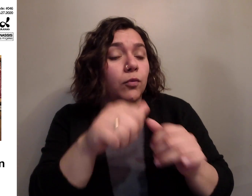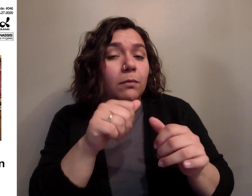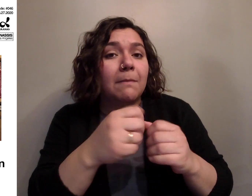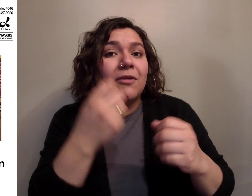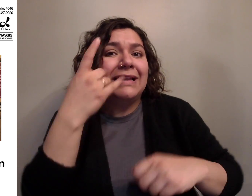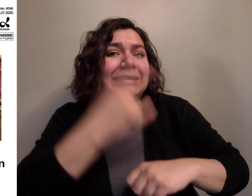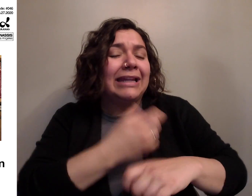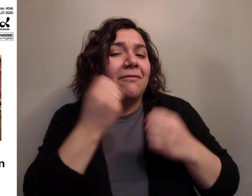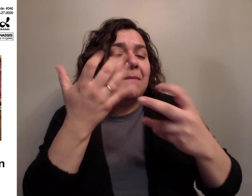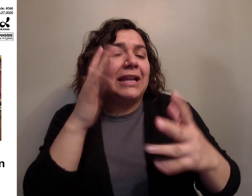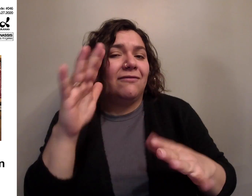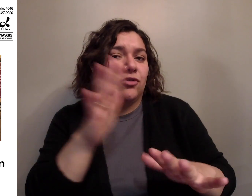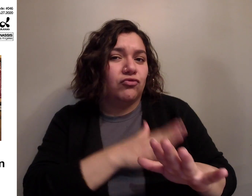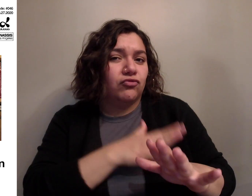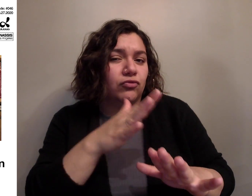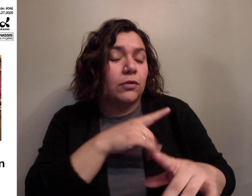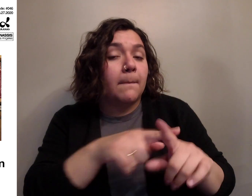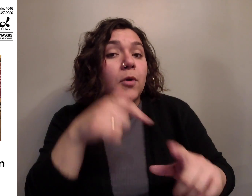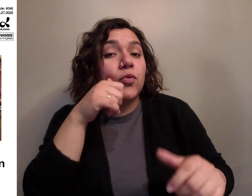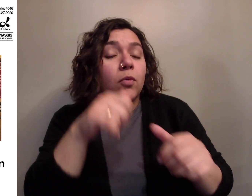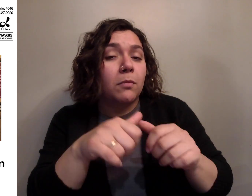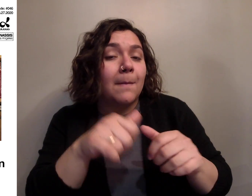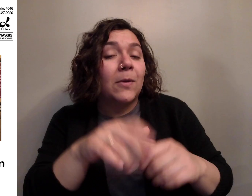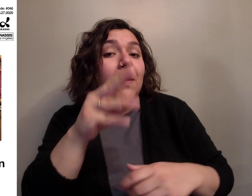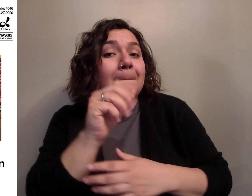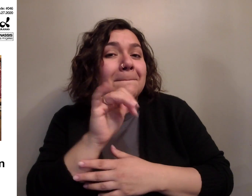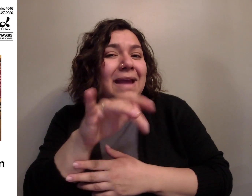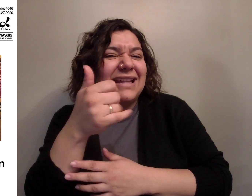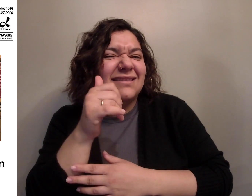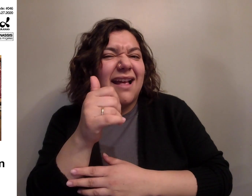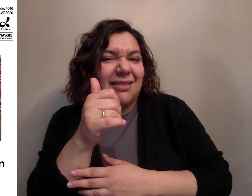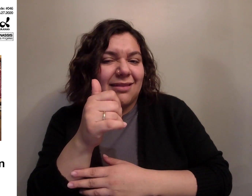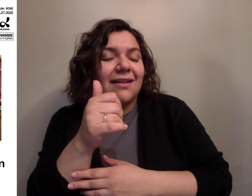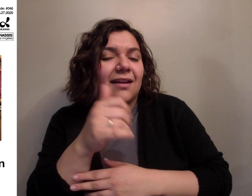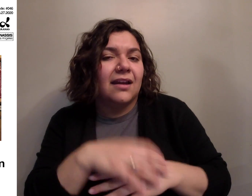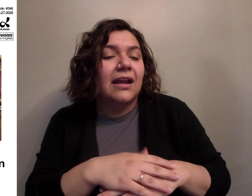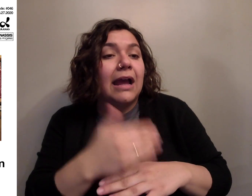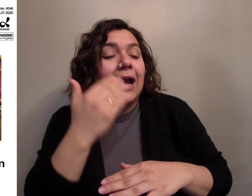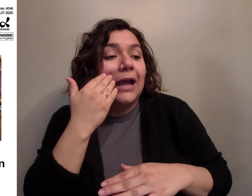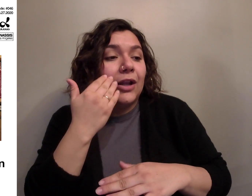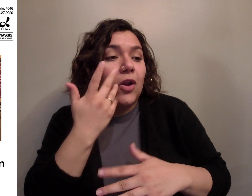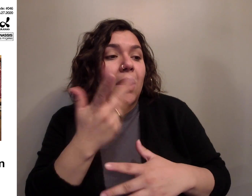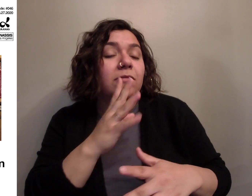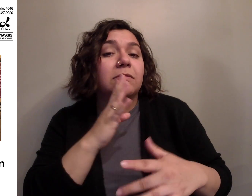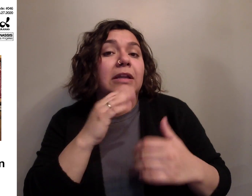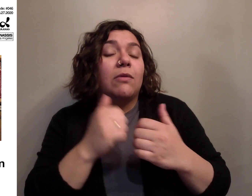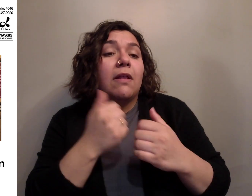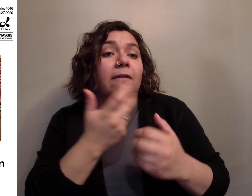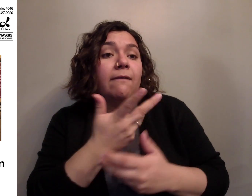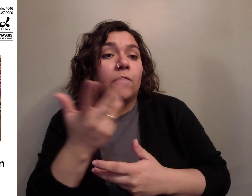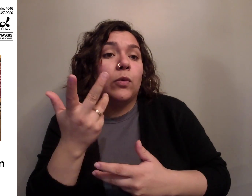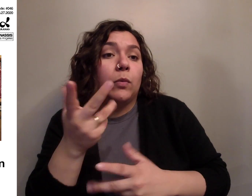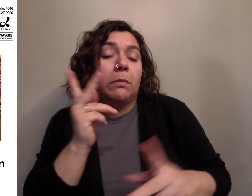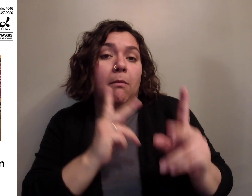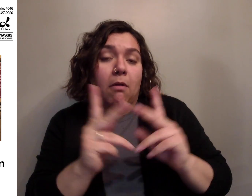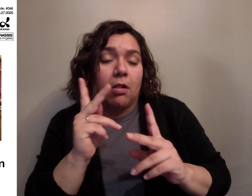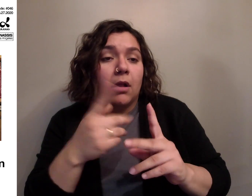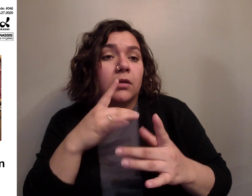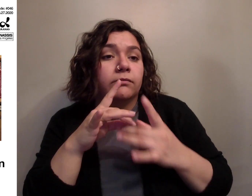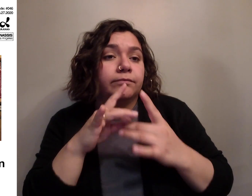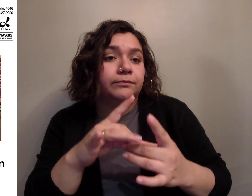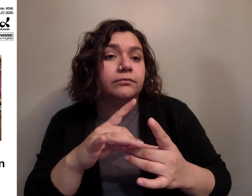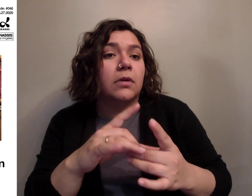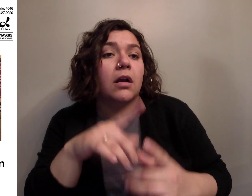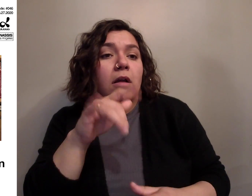of business, you remember the date of many of the concerts, but you remember May 10th. I mean, it's very, I've been speaking